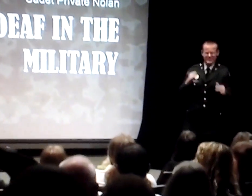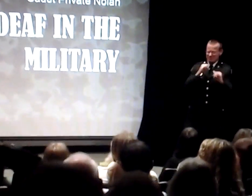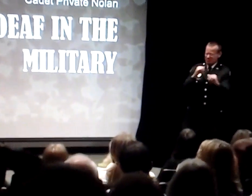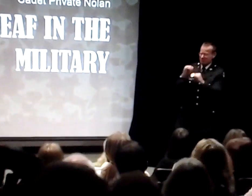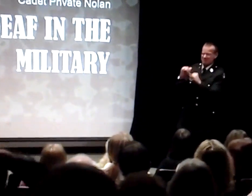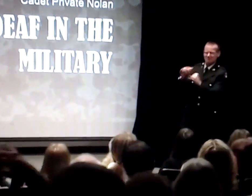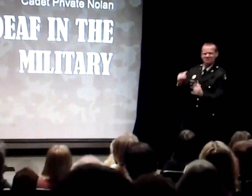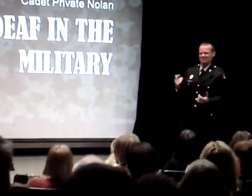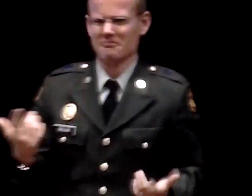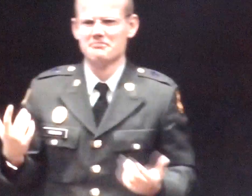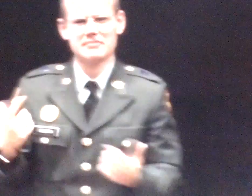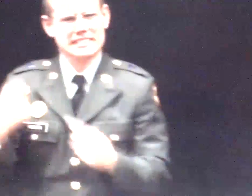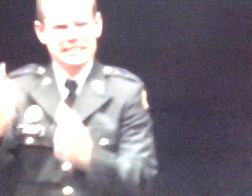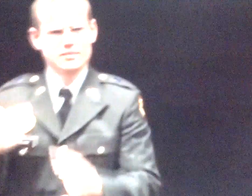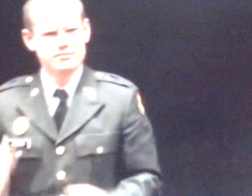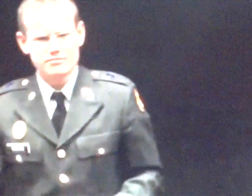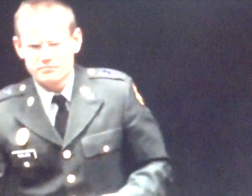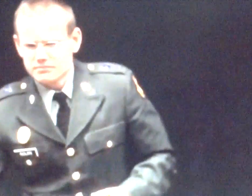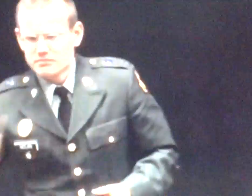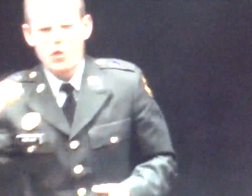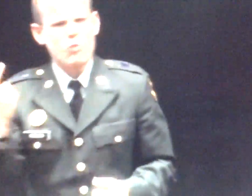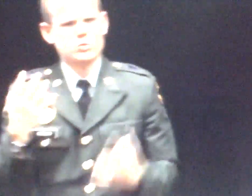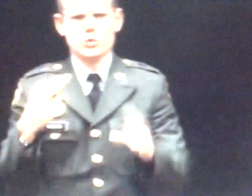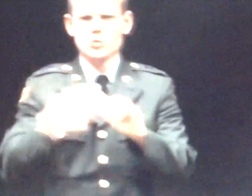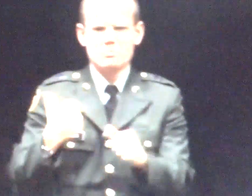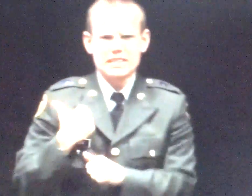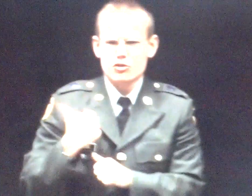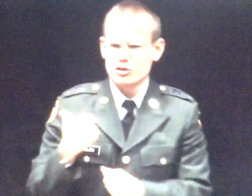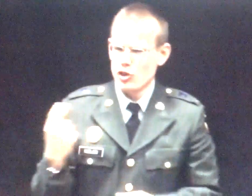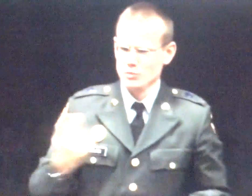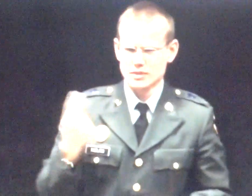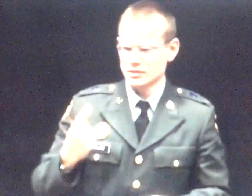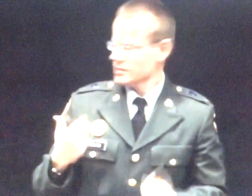Who has joined the military? Same.